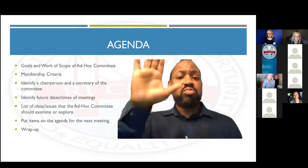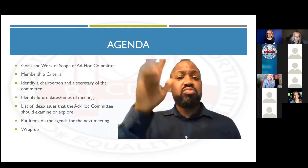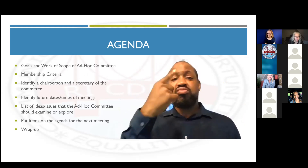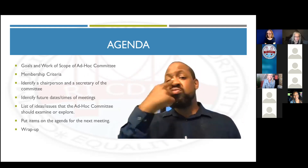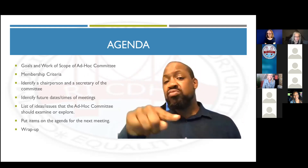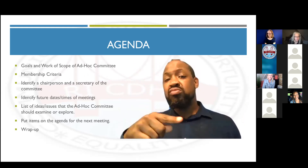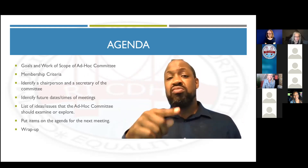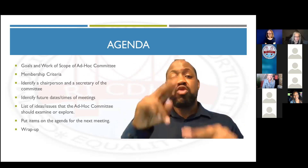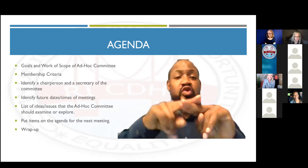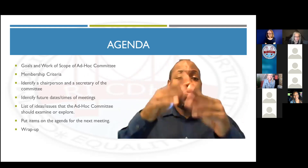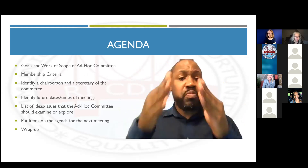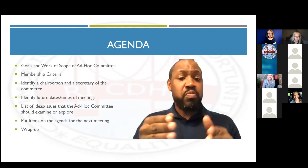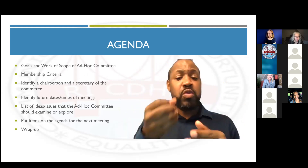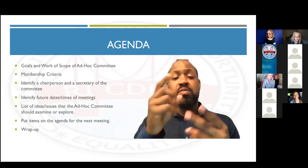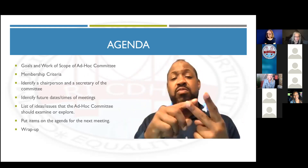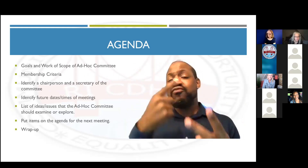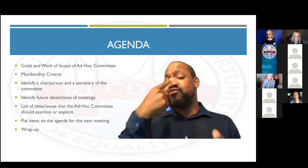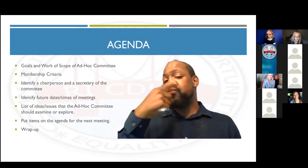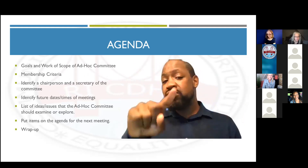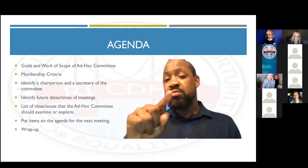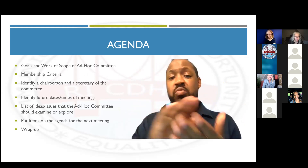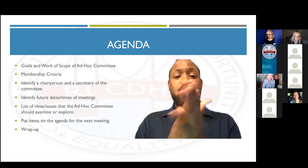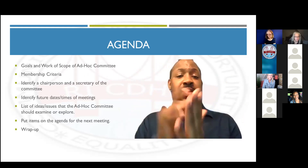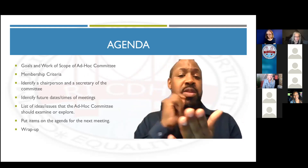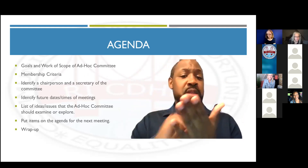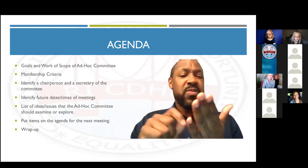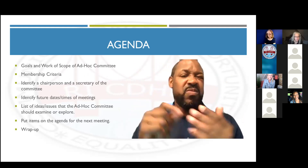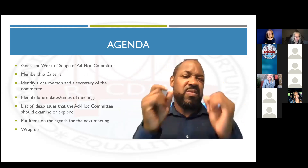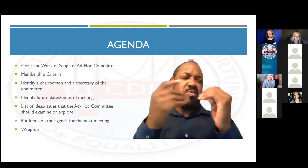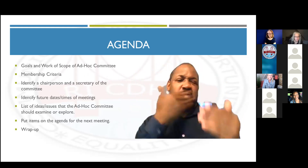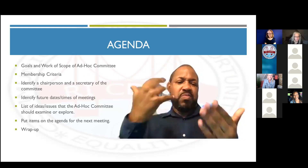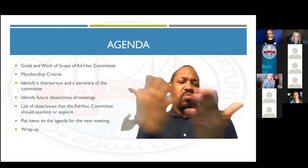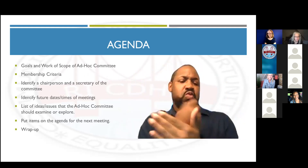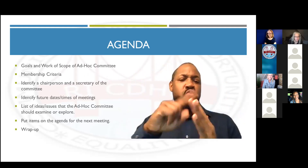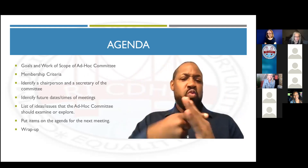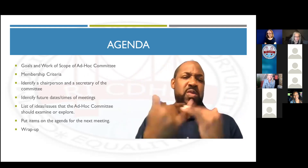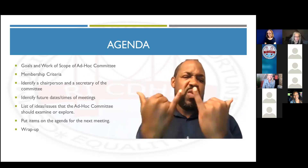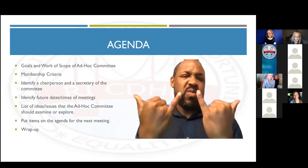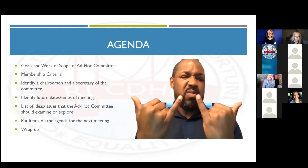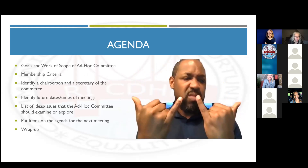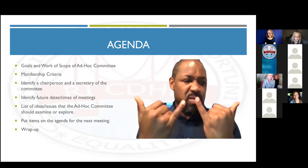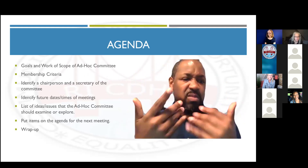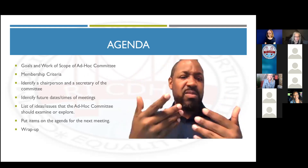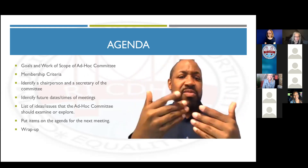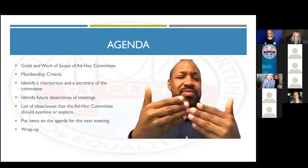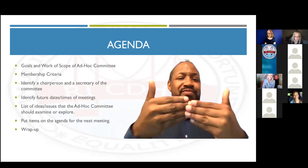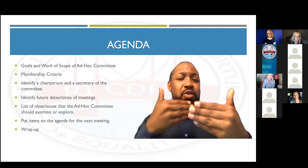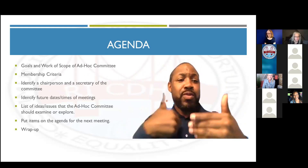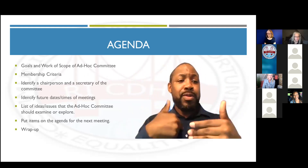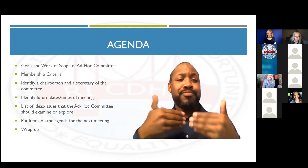So I'd love to see who's interested, who wouldn't mind being the chair and who wouldn't mind being the secretary. And we can take advantage of this